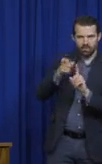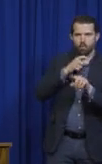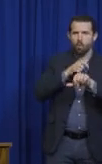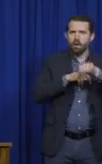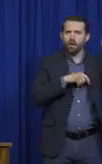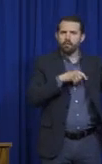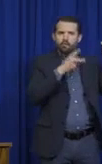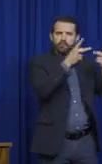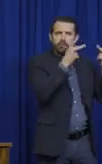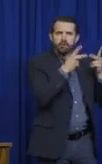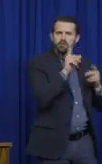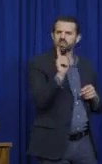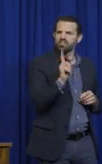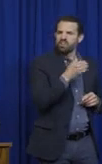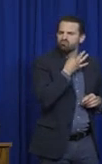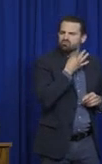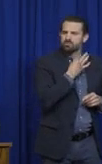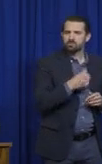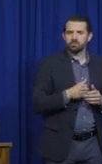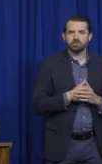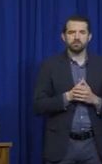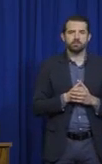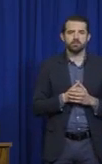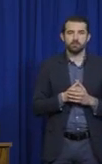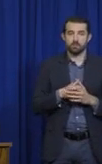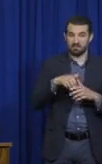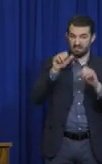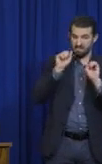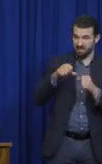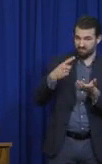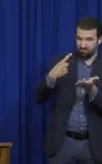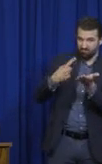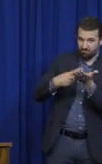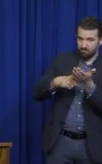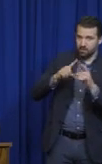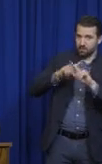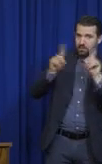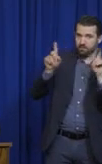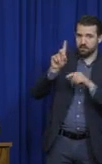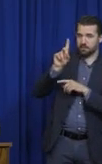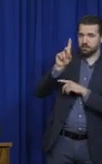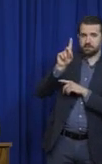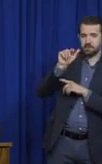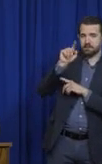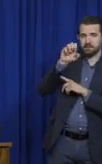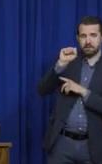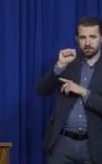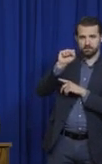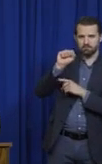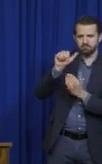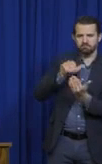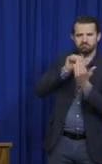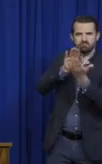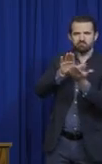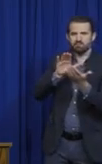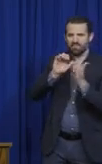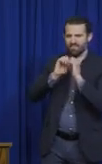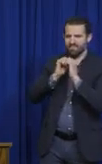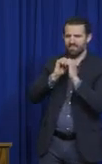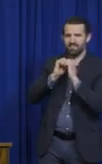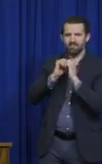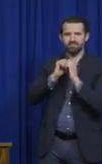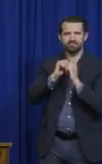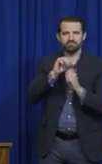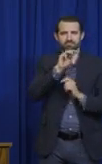about some of the different dates that are coming up, if you have the ability to address how the May